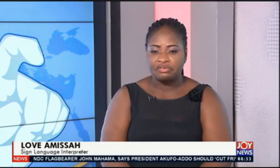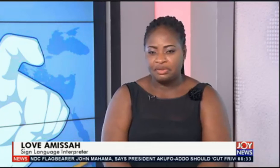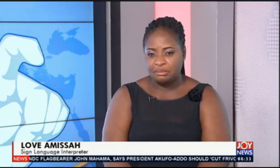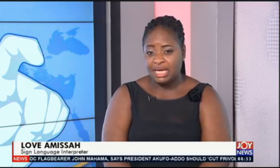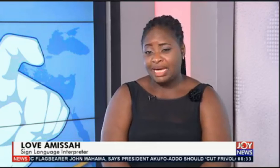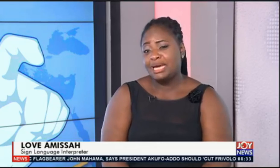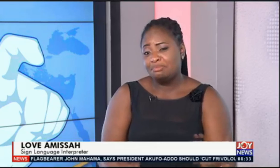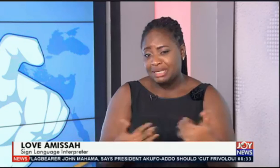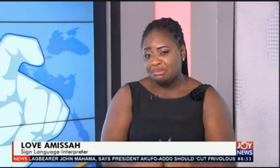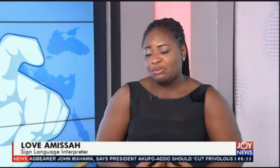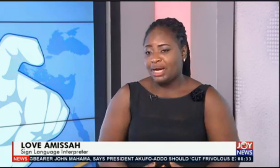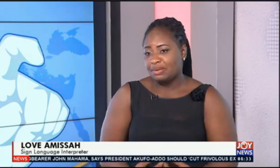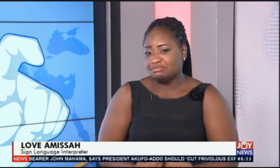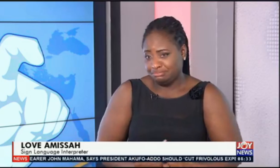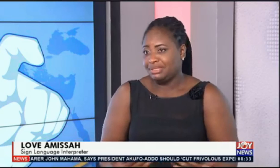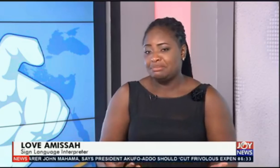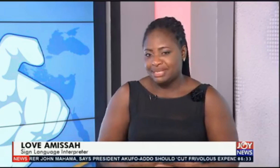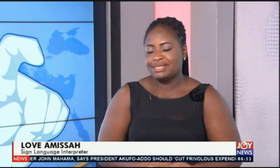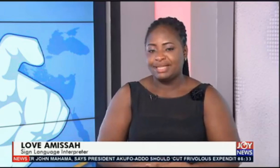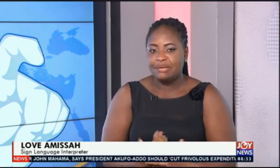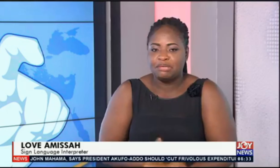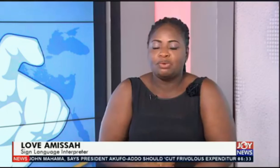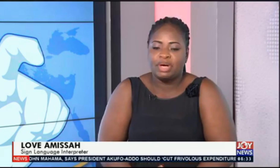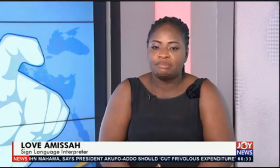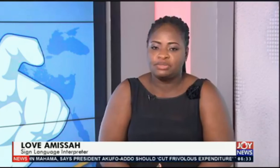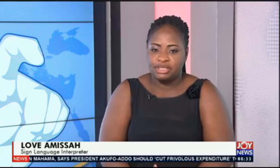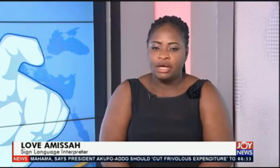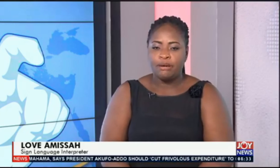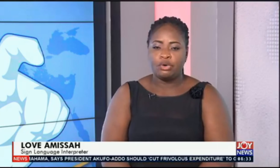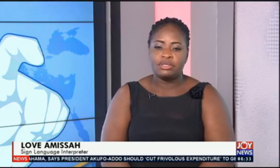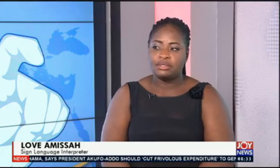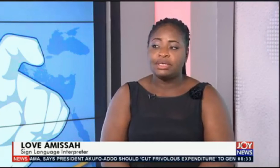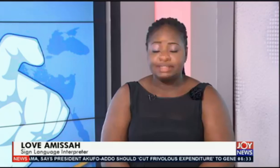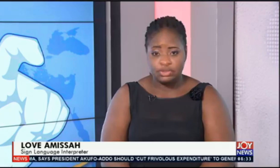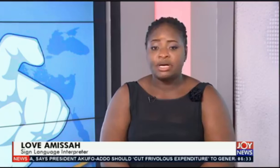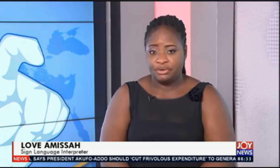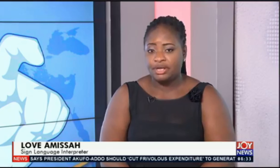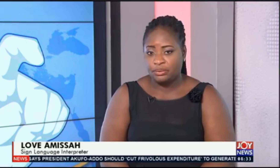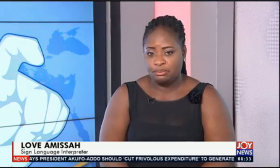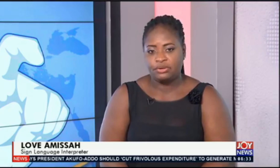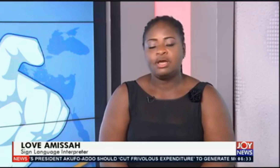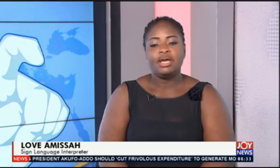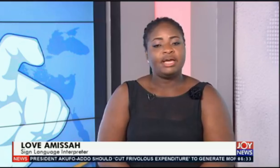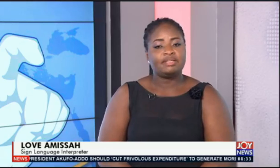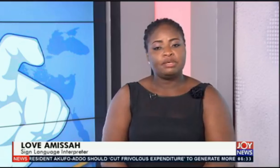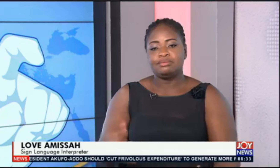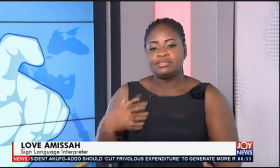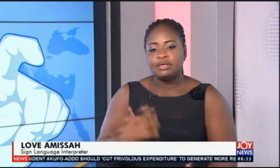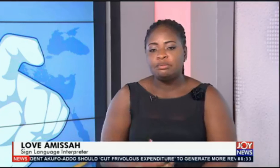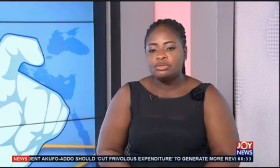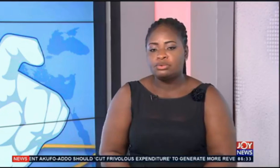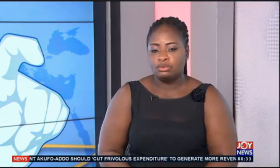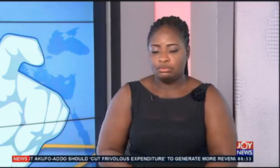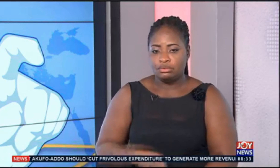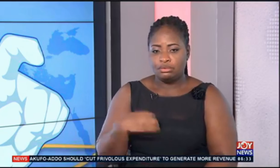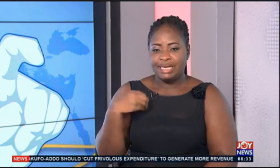proud of him. He made me who I am. Let me just say that he made me who I am today. Dr. Agri Dalcom. Dr. Agri Dalcom. Okay. He has been telling